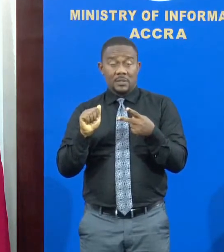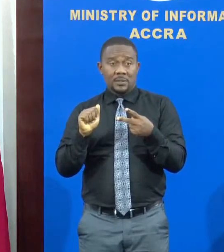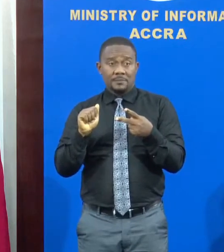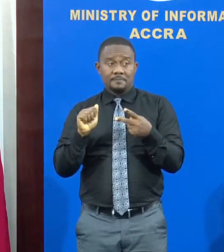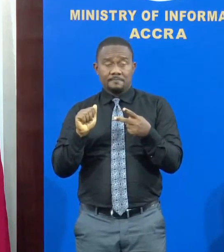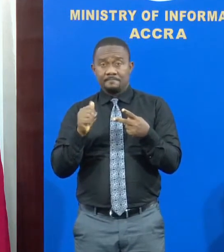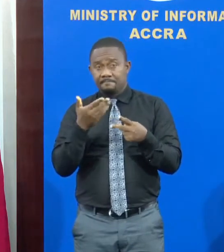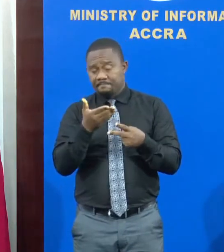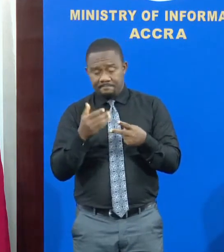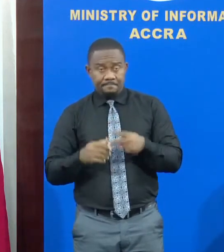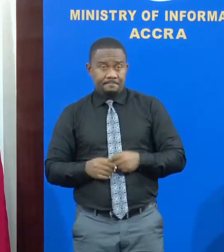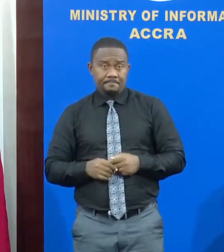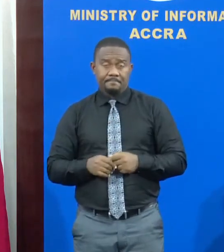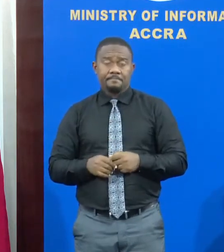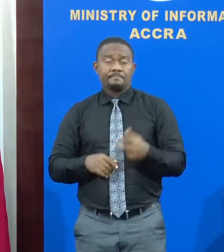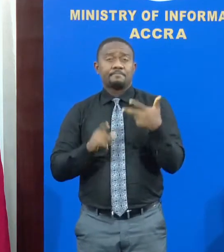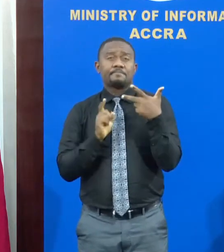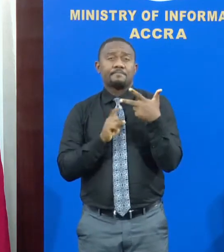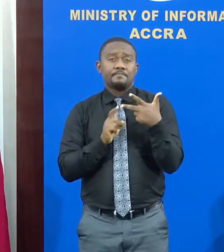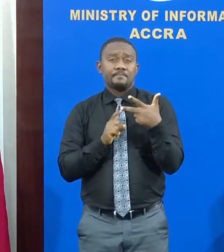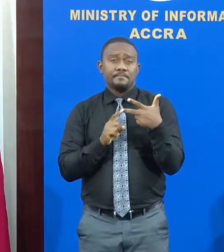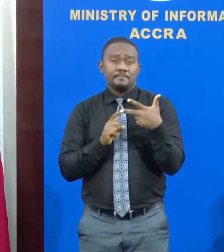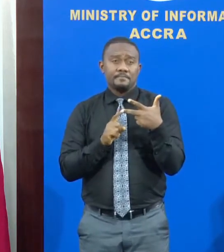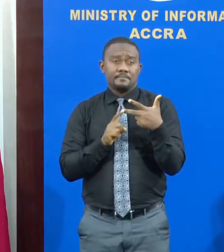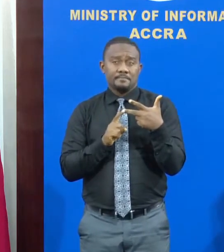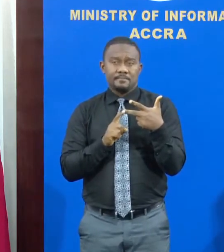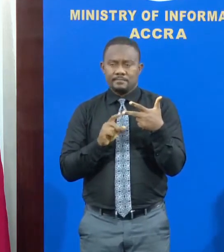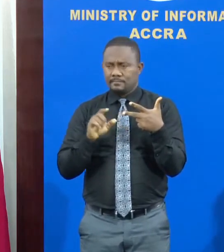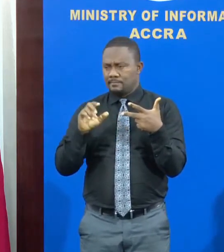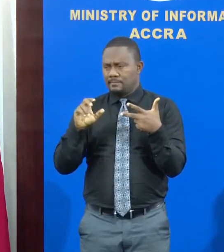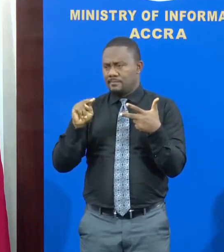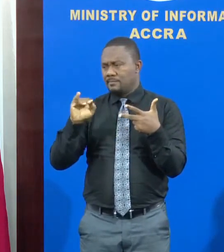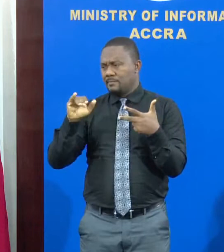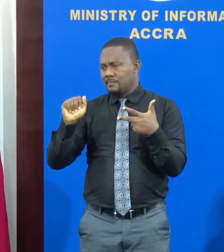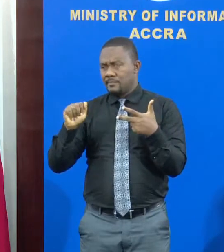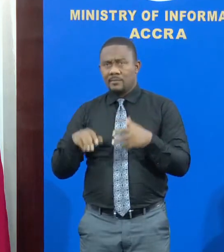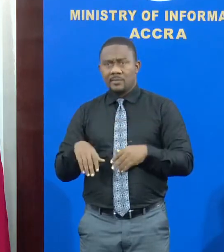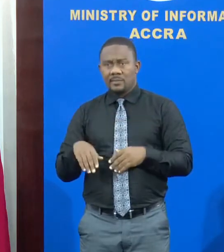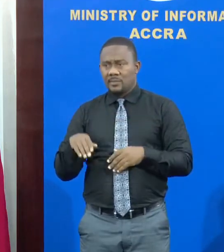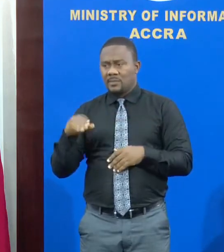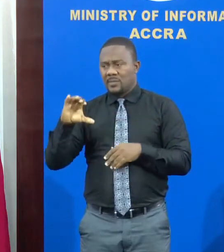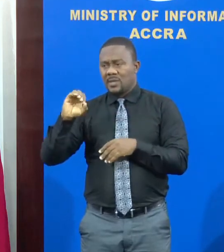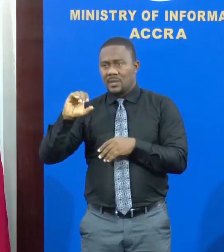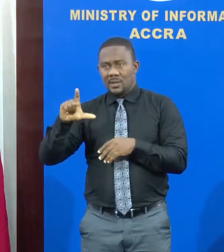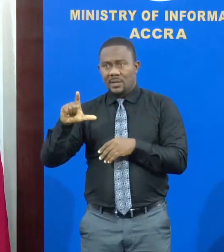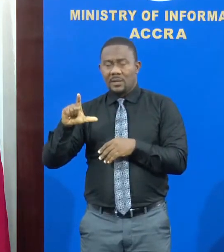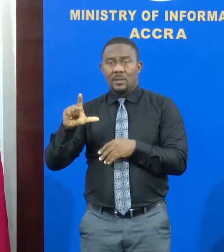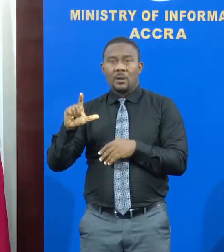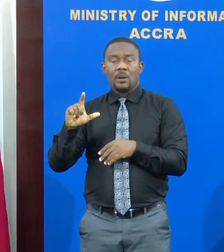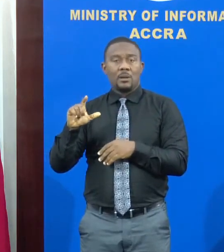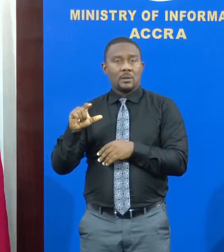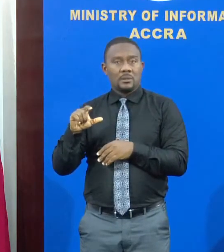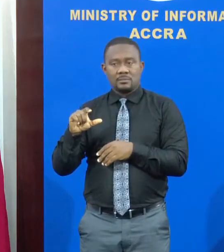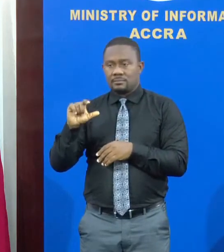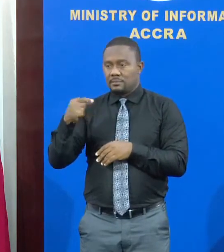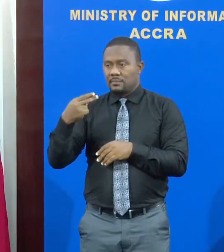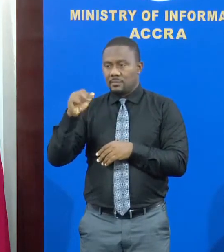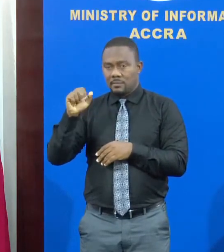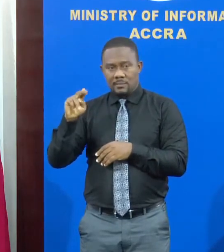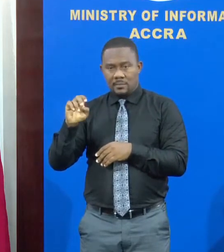Manager with us. We have, from NIA, we have Colonel Peter Kwame Gansa, who is the Head of Operations